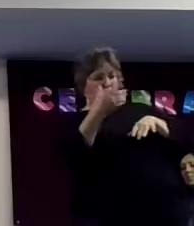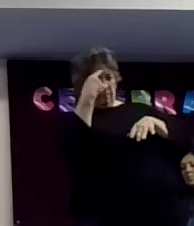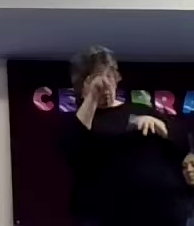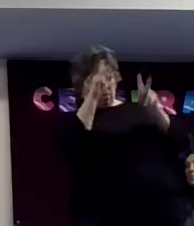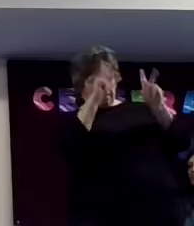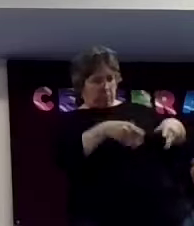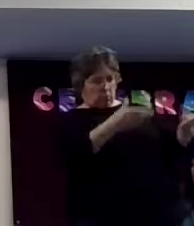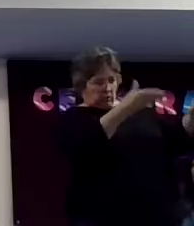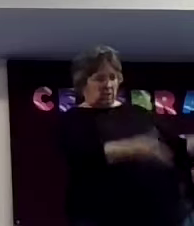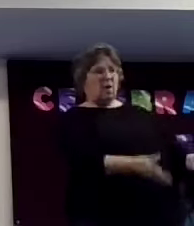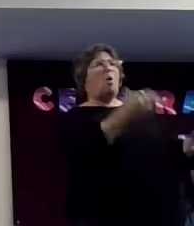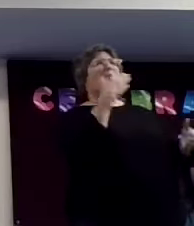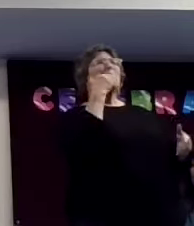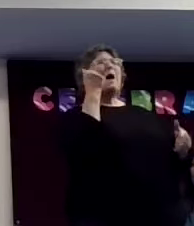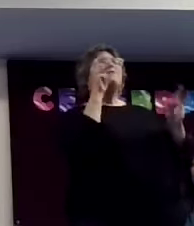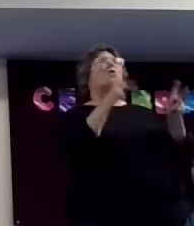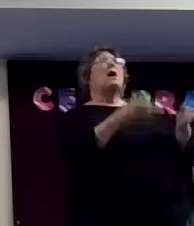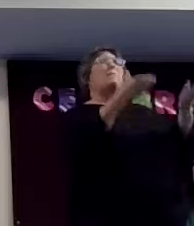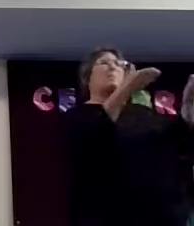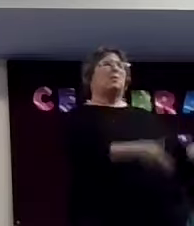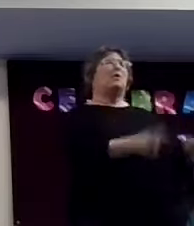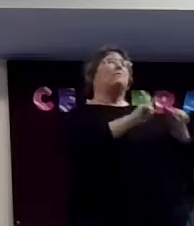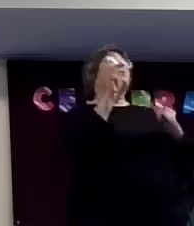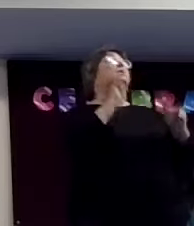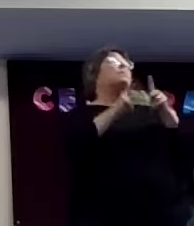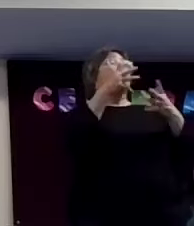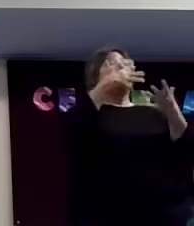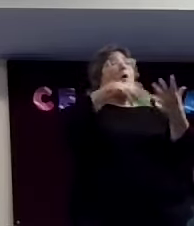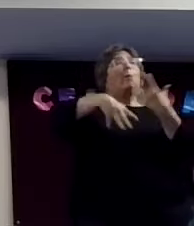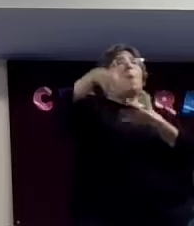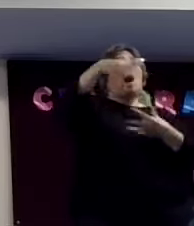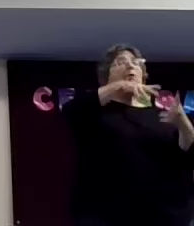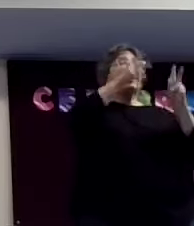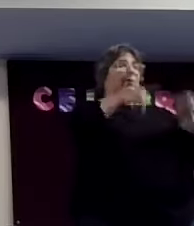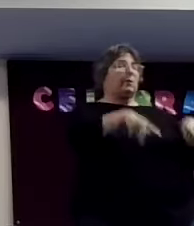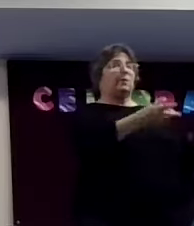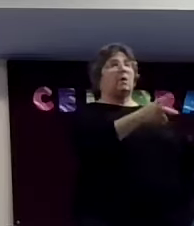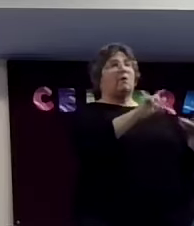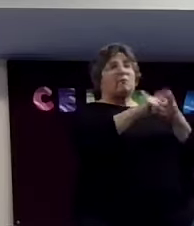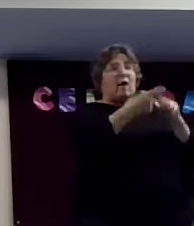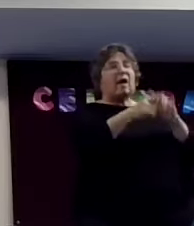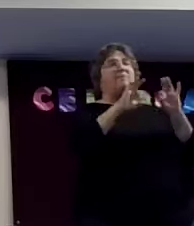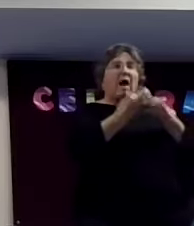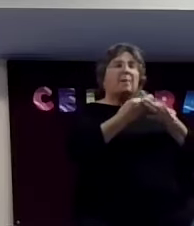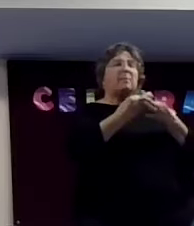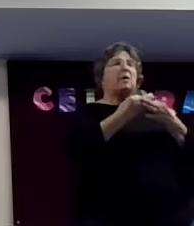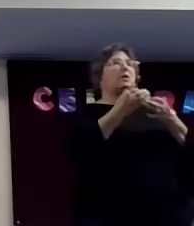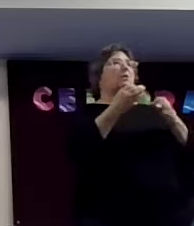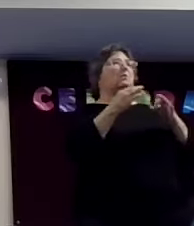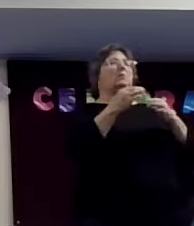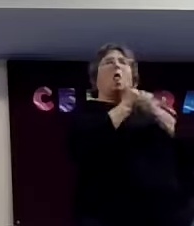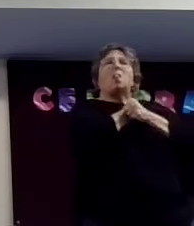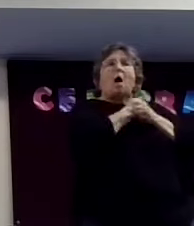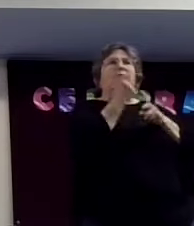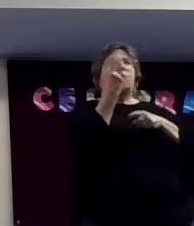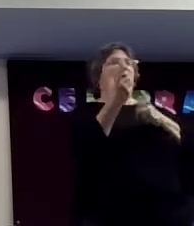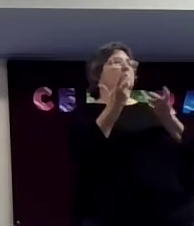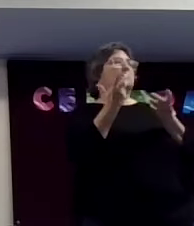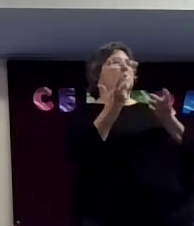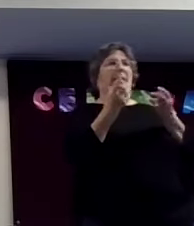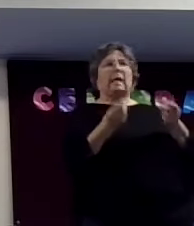the person. You know, what is the best for the person and for the people surrounding the person, you know, their friends, their family, their loved ones, you know, the